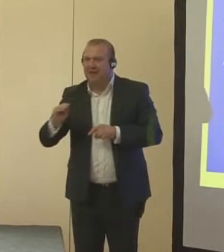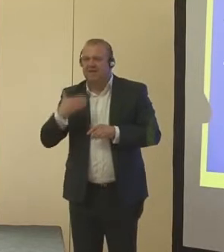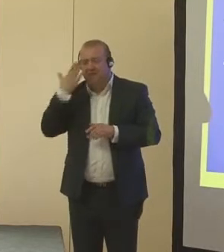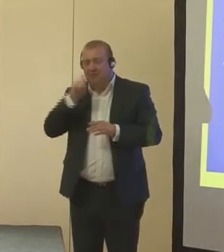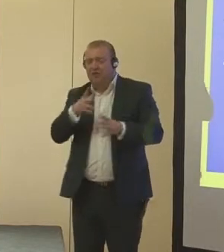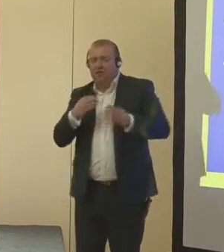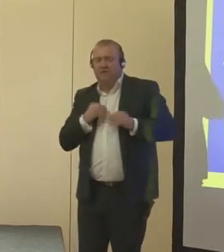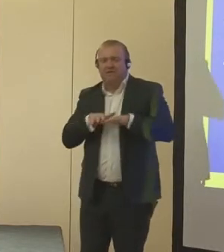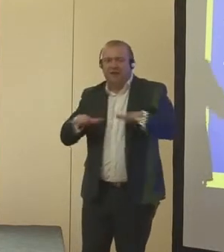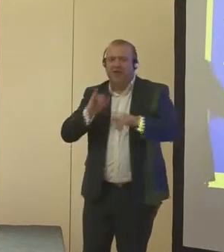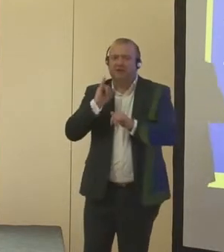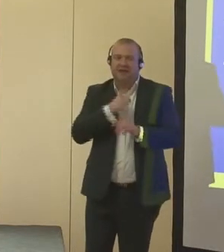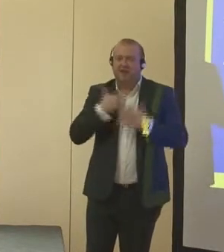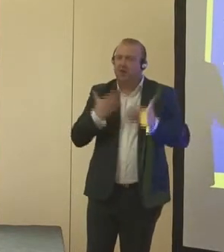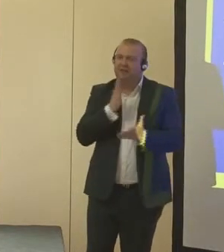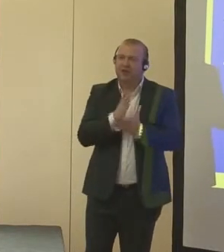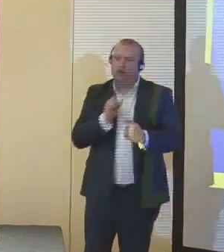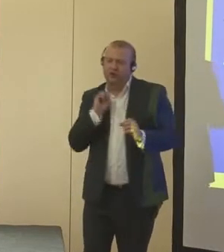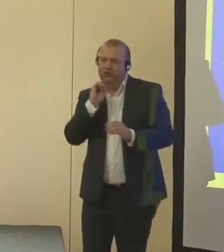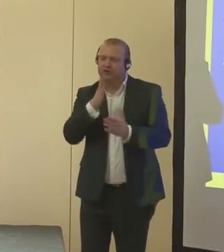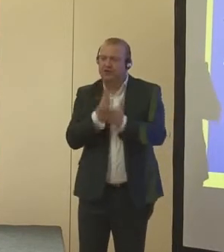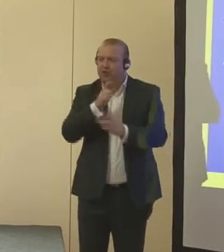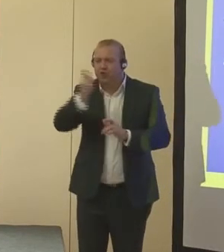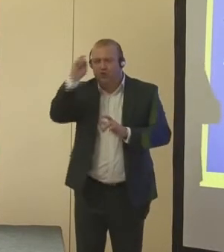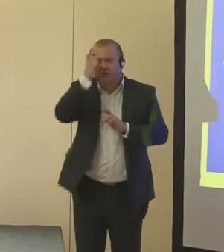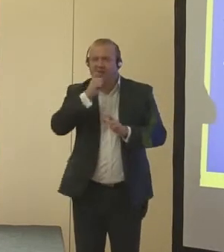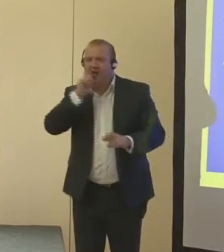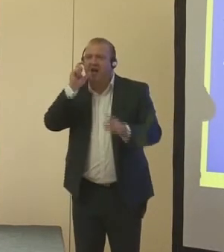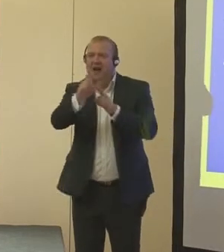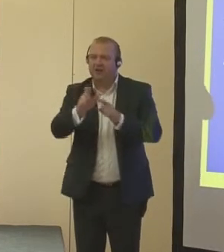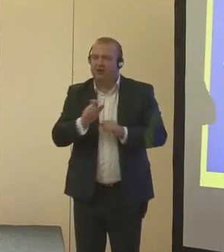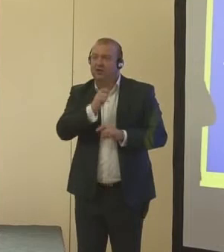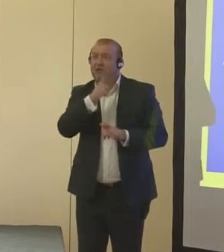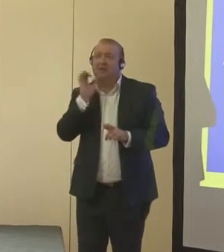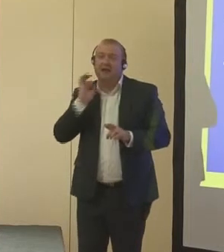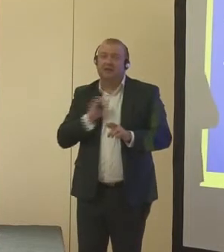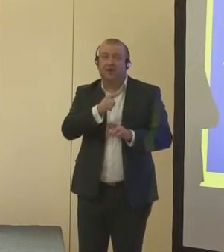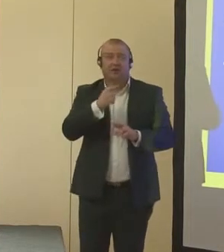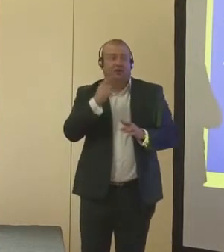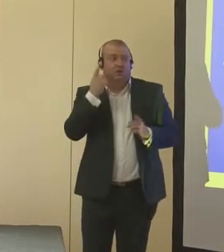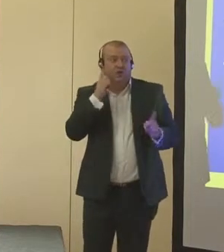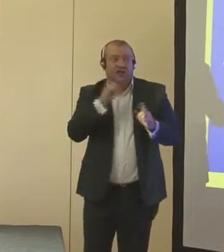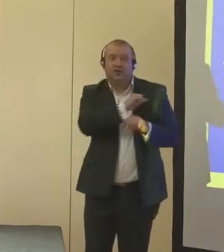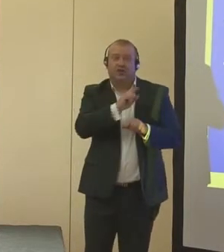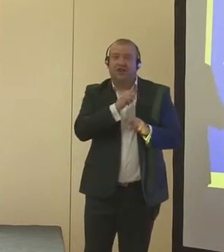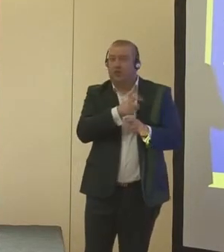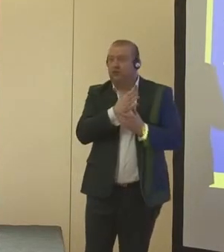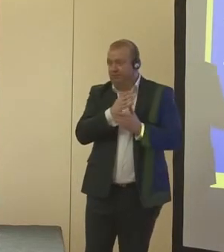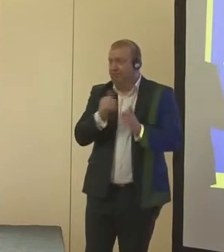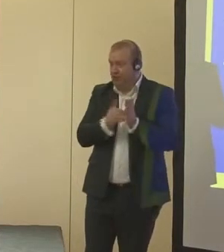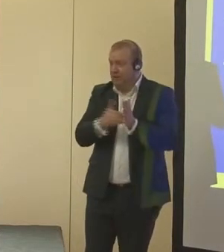headlines. And if this is information you think is useful for you, then we'll be including the links